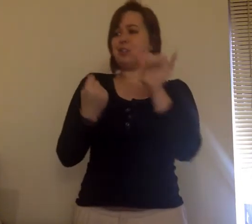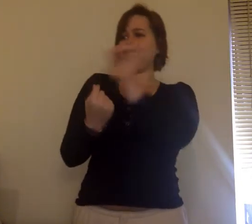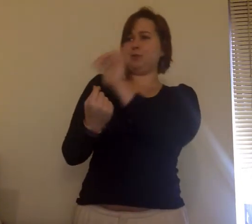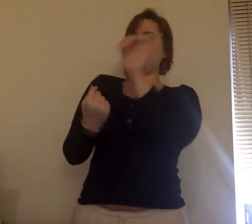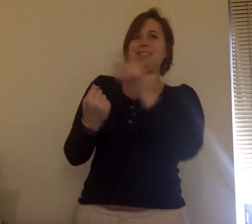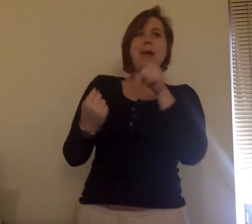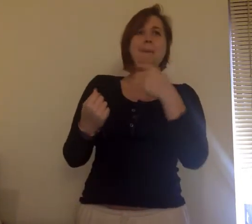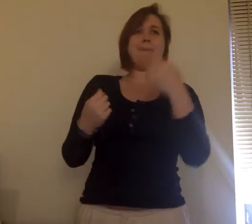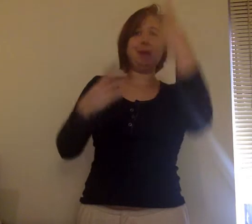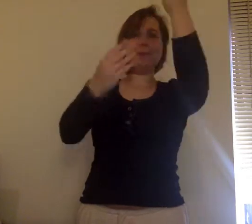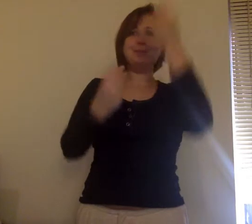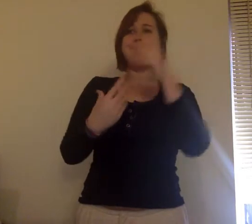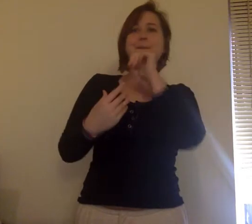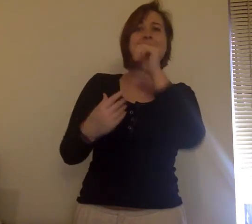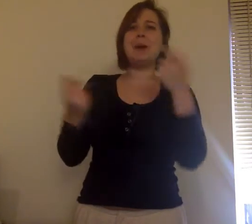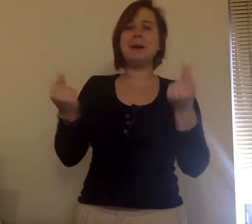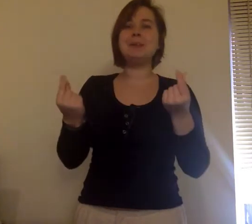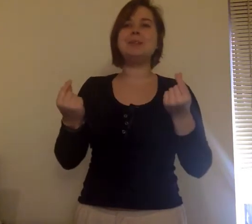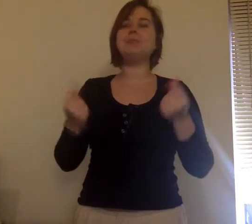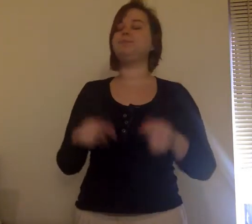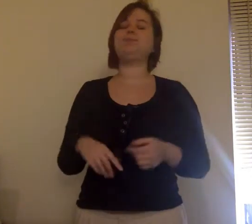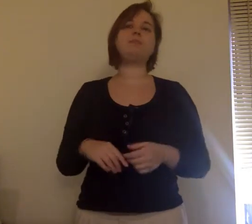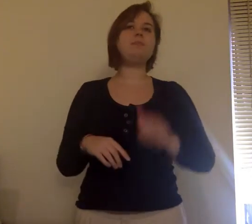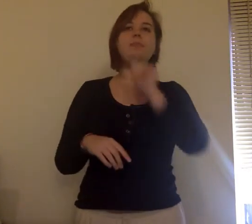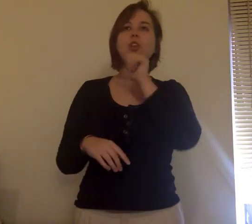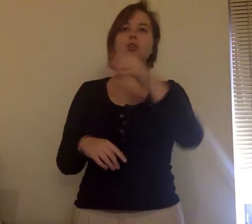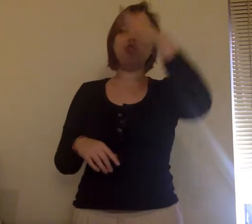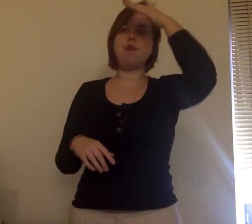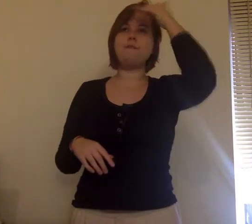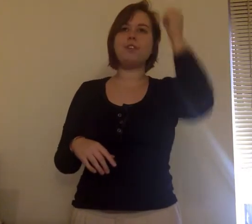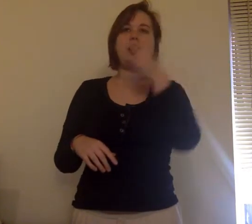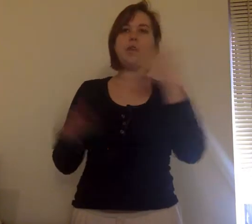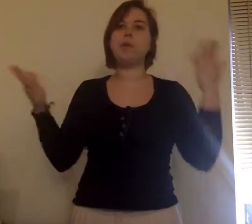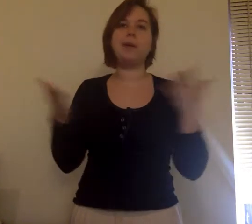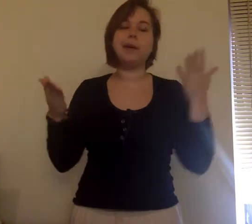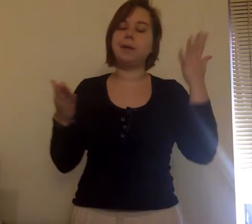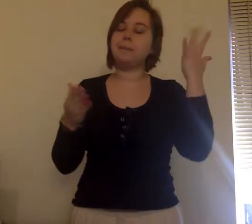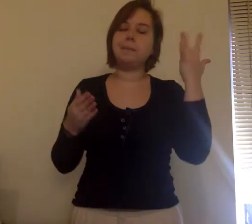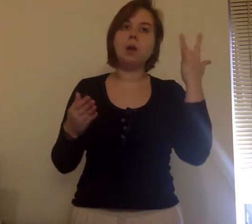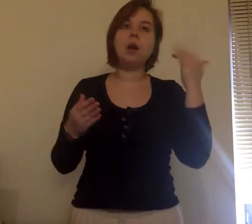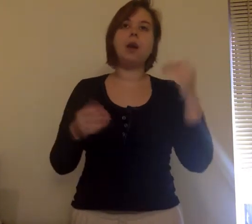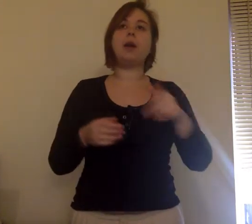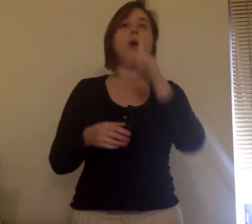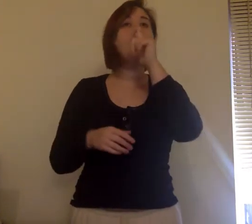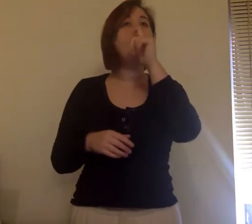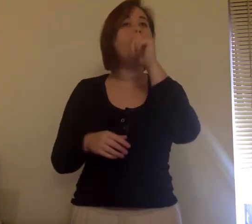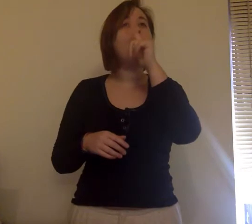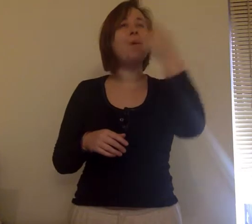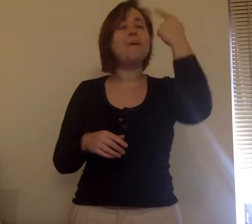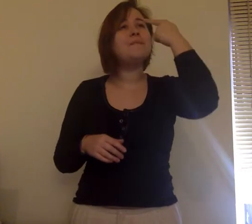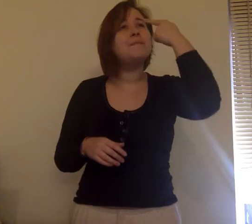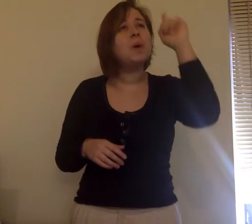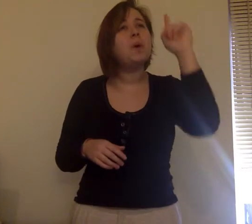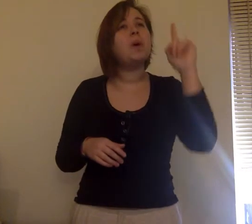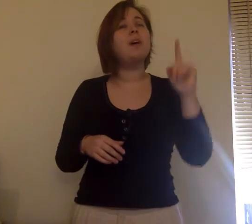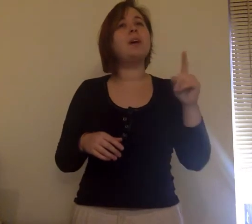Do not forget why you are attending these conferences, who you're doing this for. We are your own children.